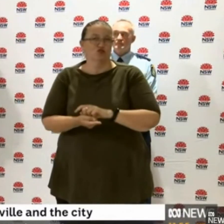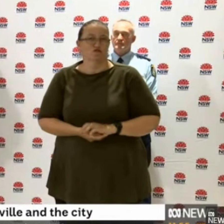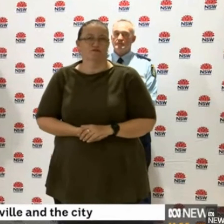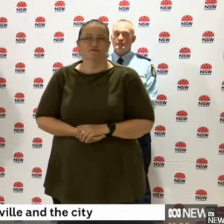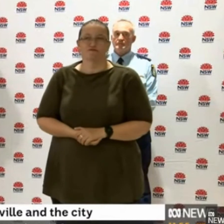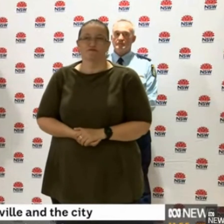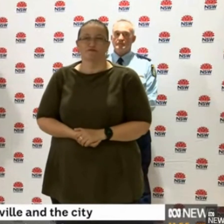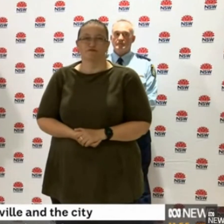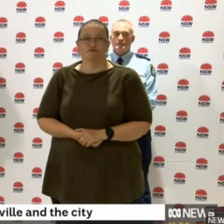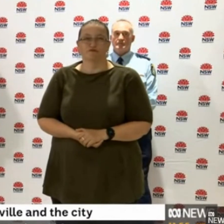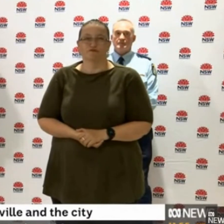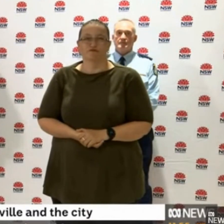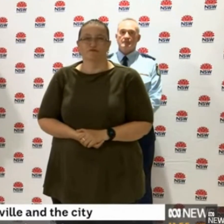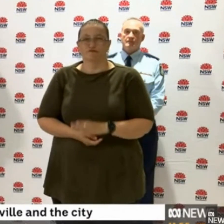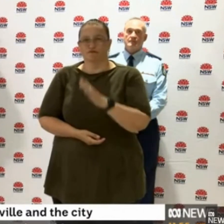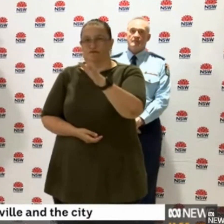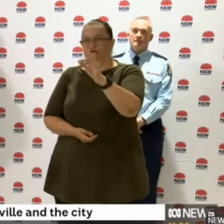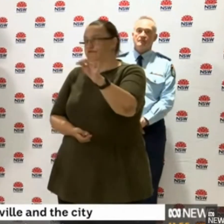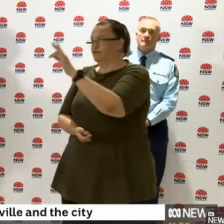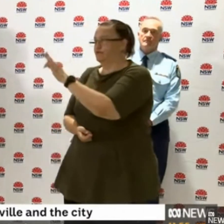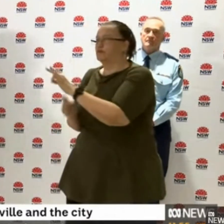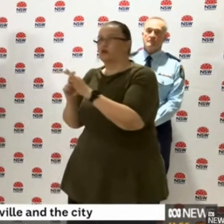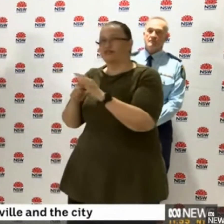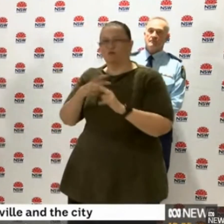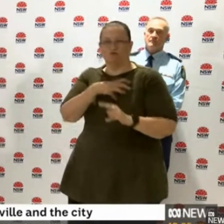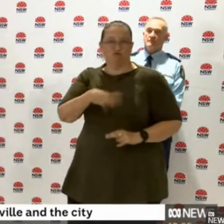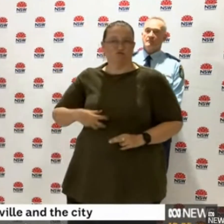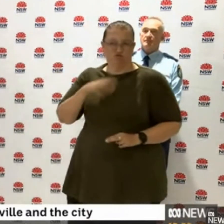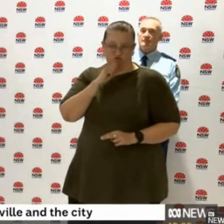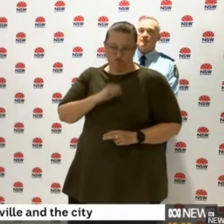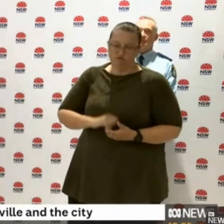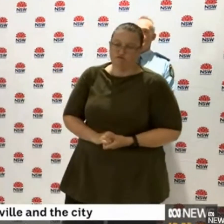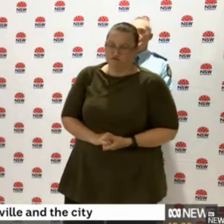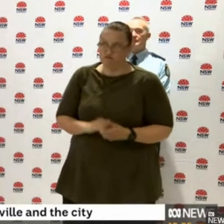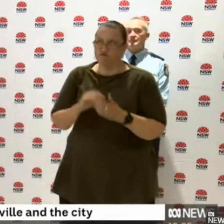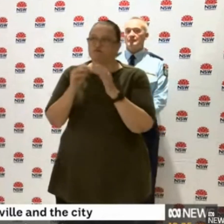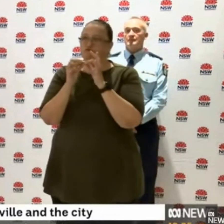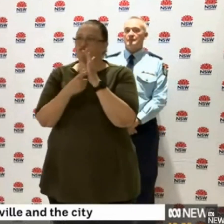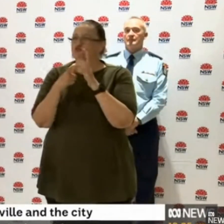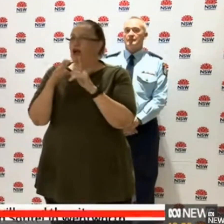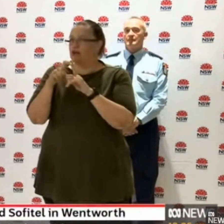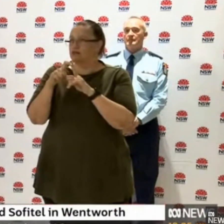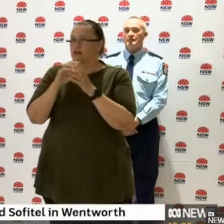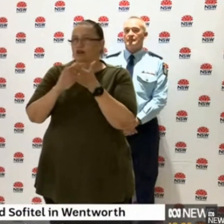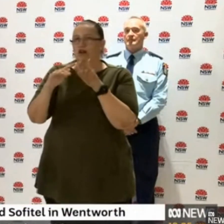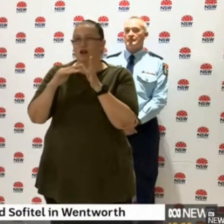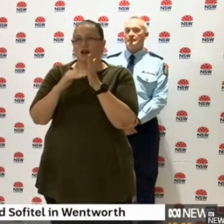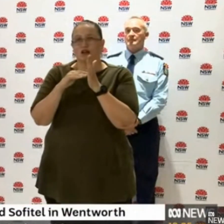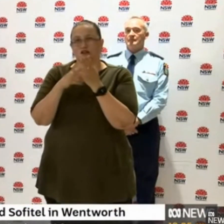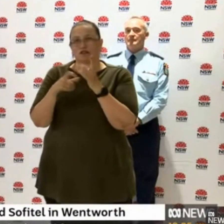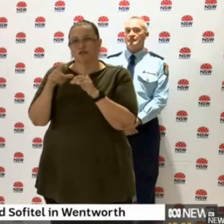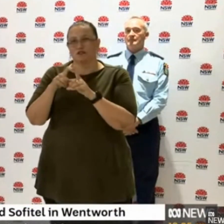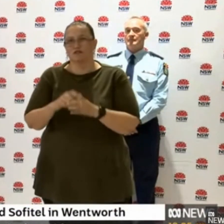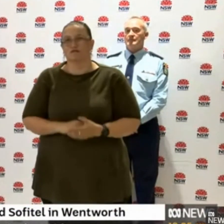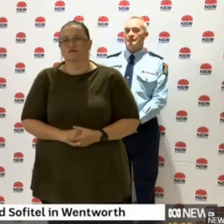path. Minister Hazard, I've asked you, this is happening now. We are a week away from the beginning of